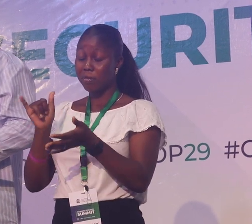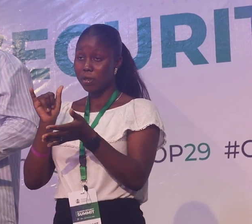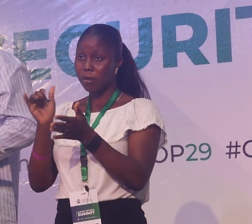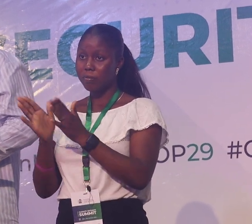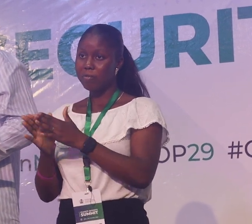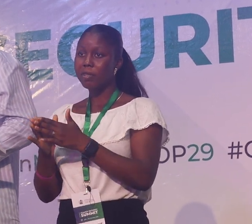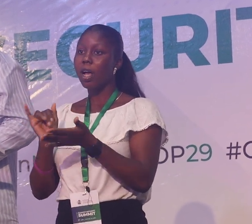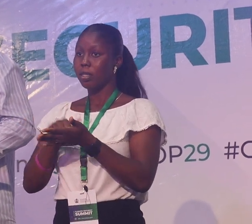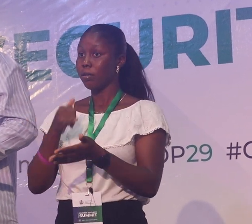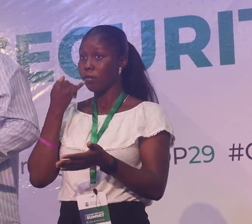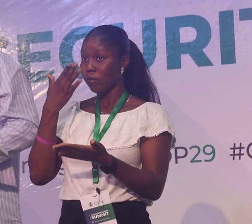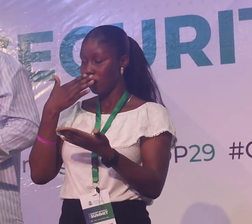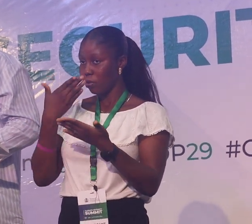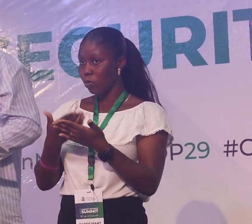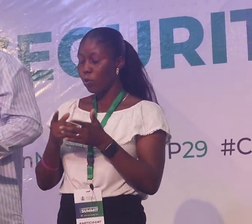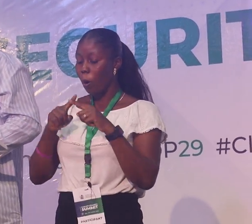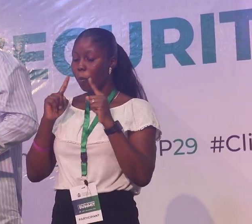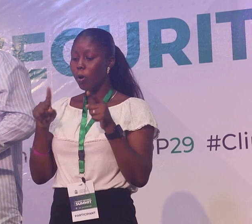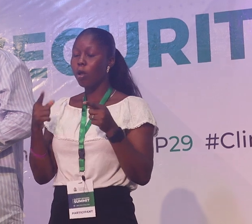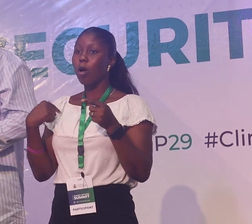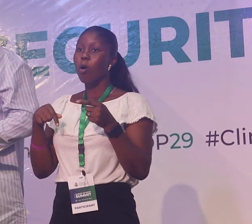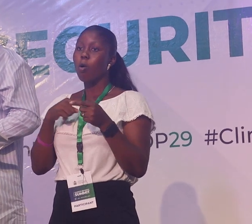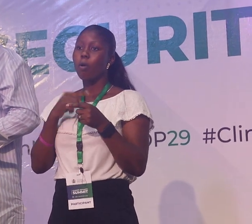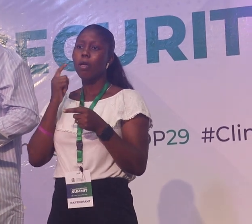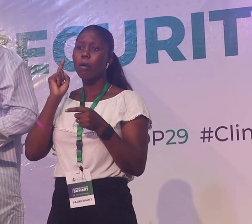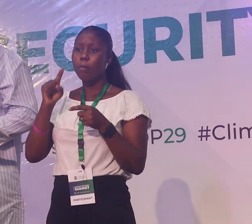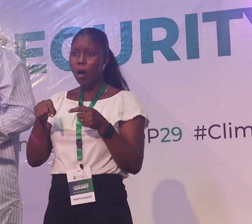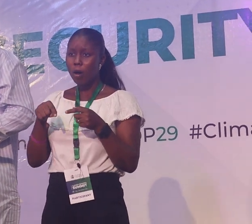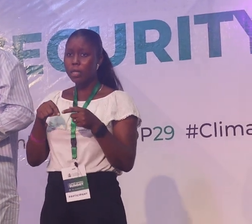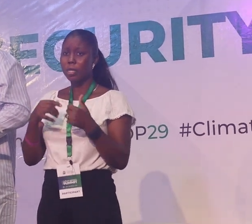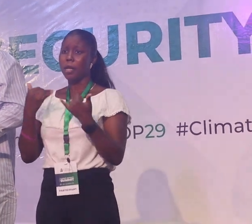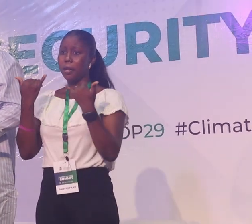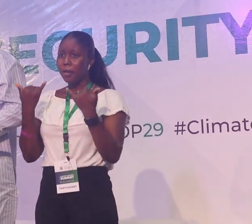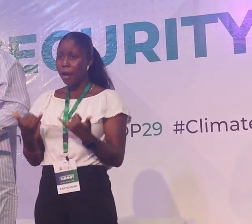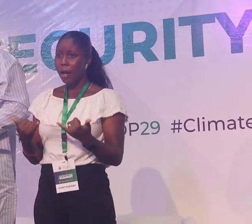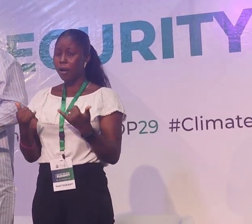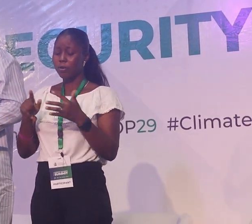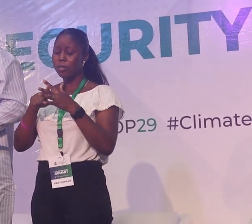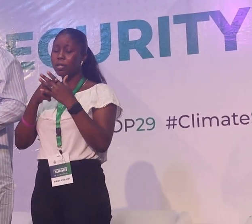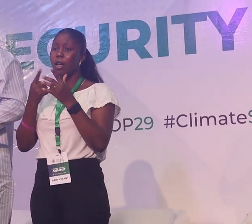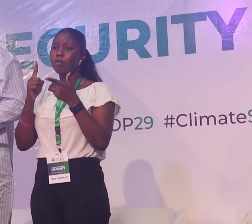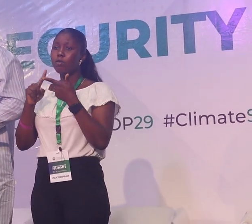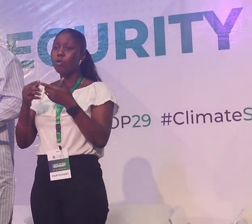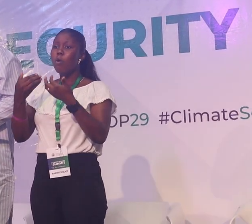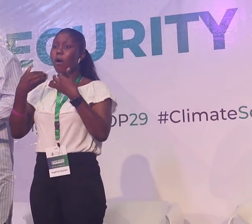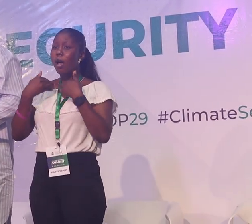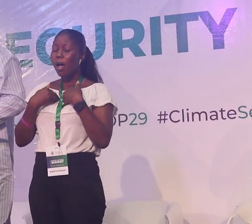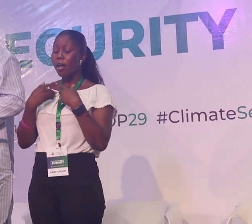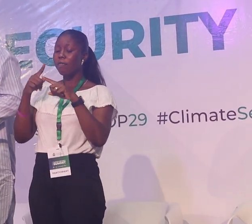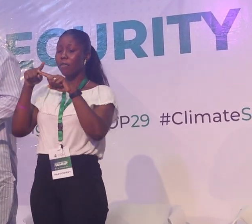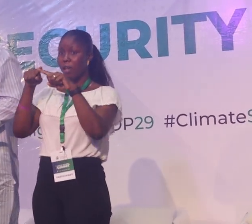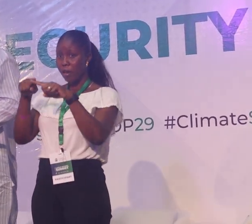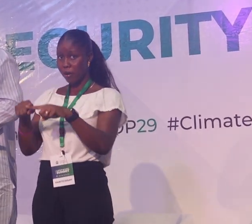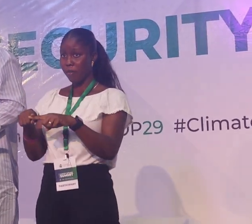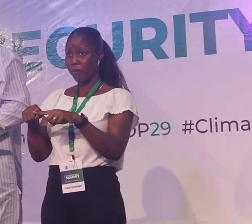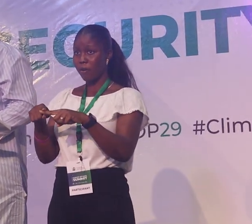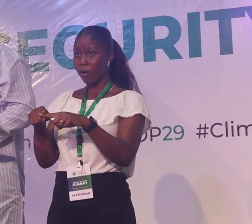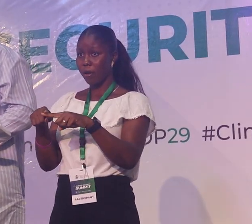but we must now begin to, you know, have a reliable